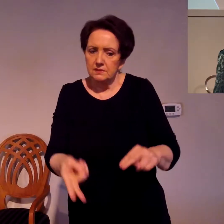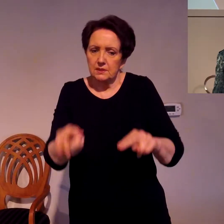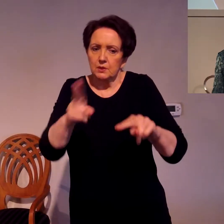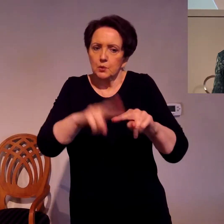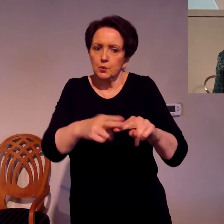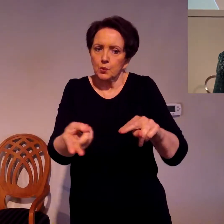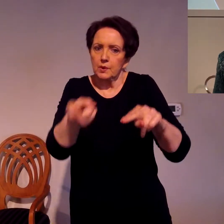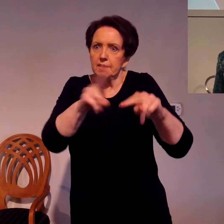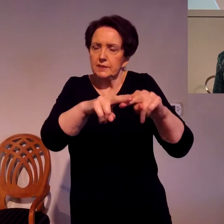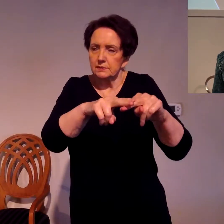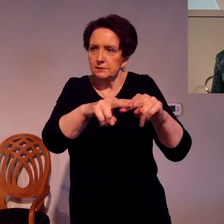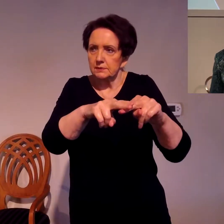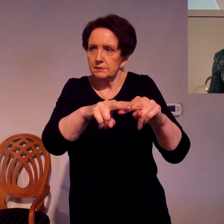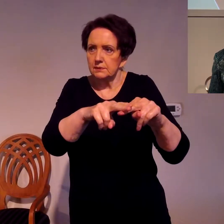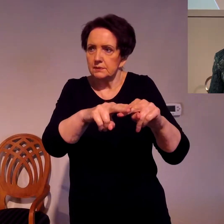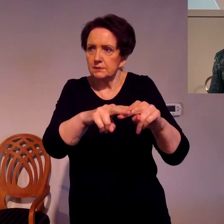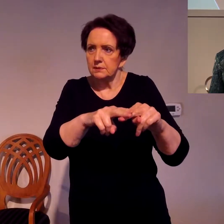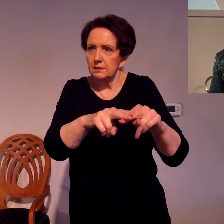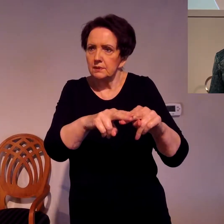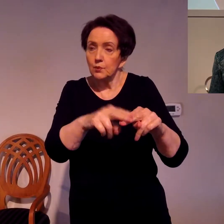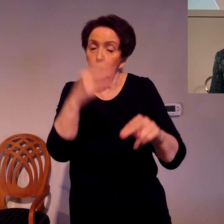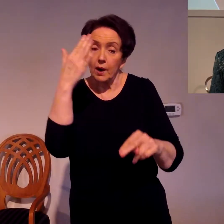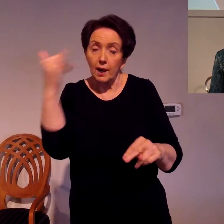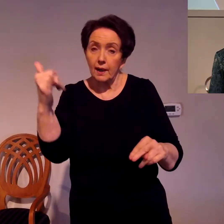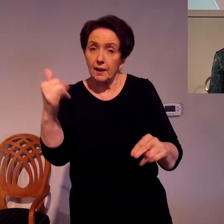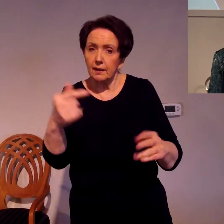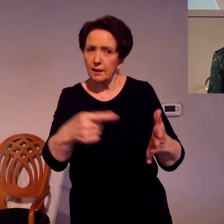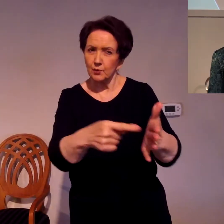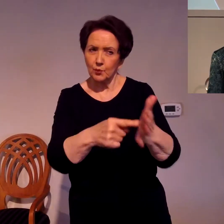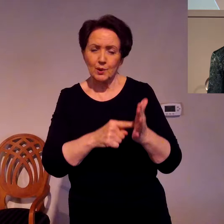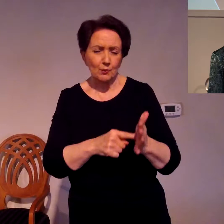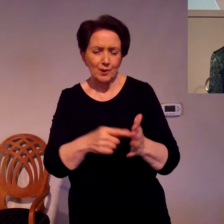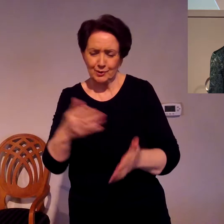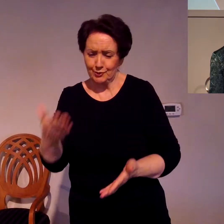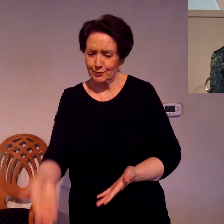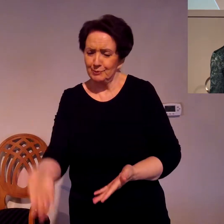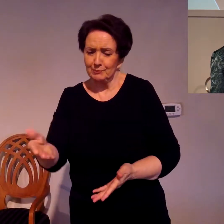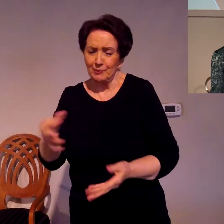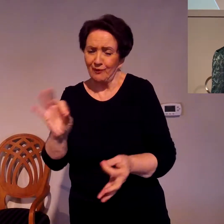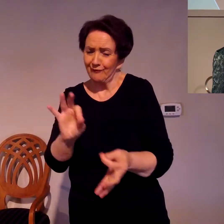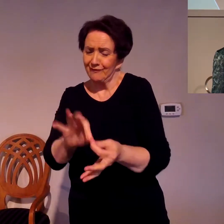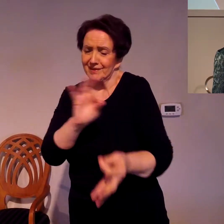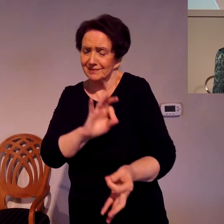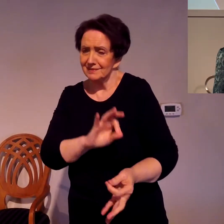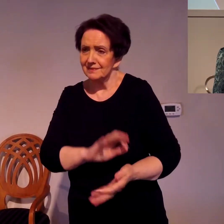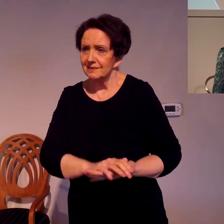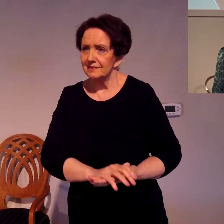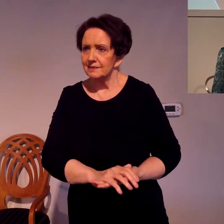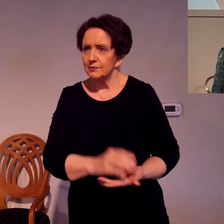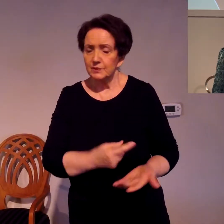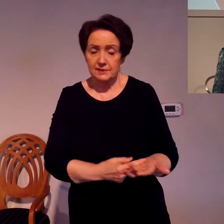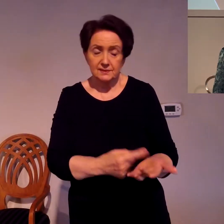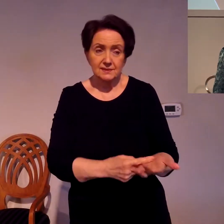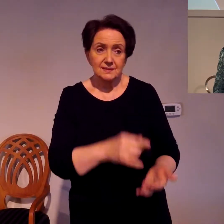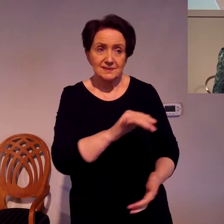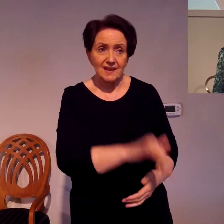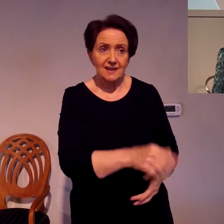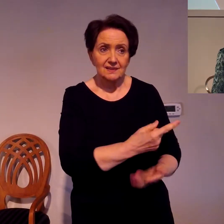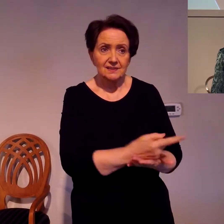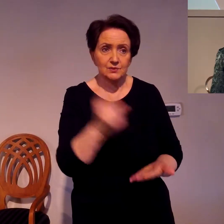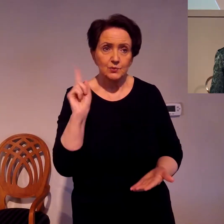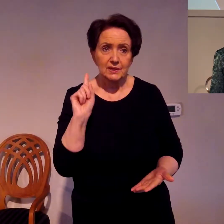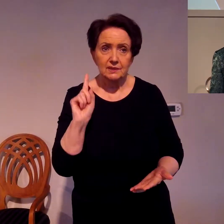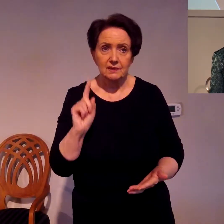increased, because I don't require you to be perfect. We talked about that last week, right? I